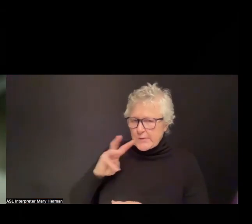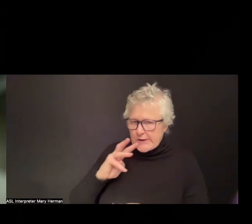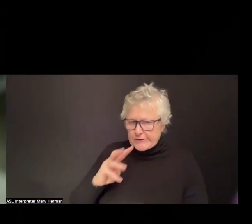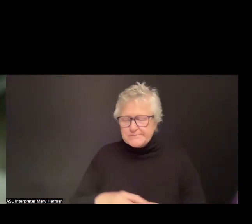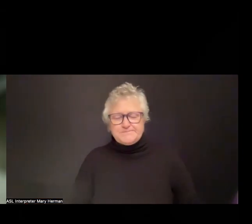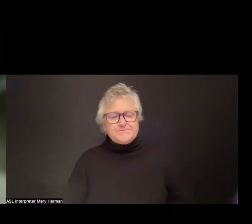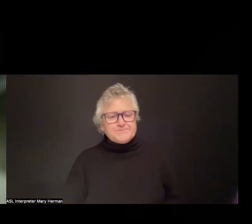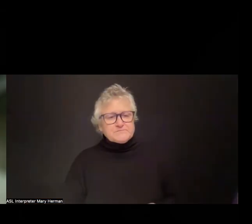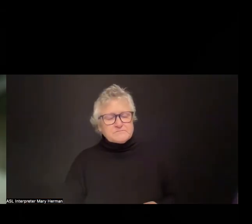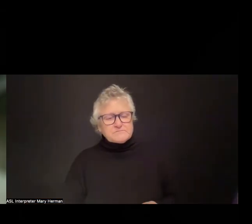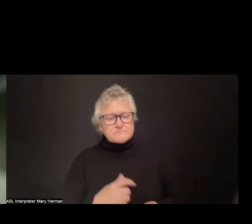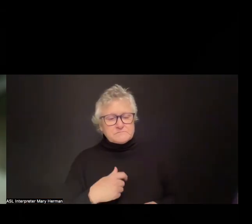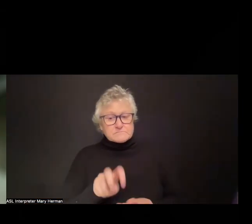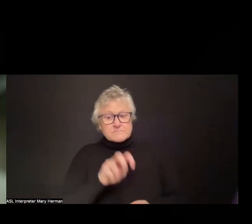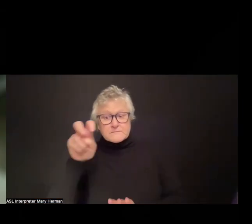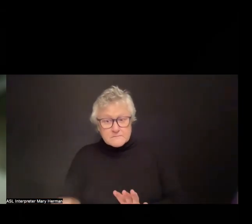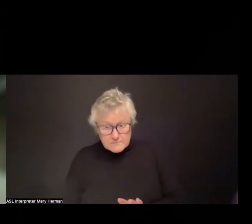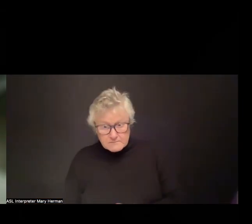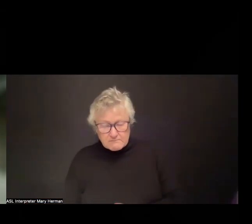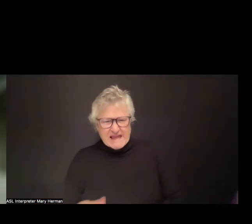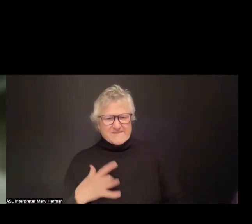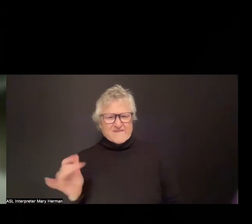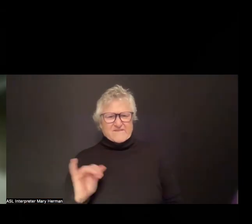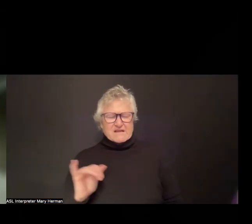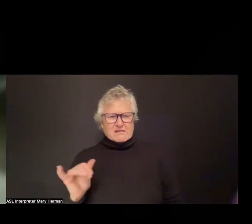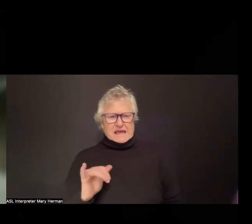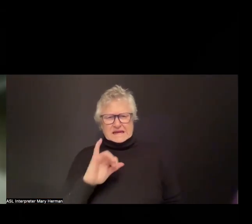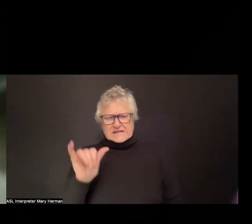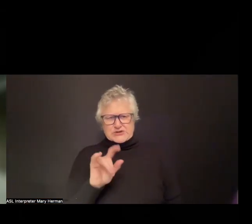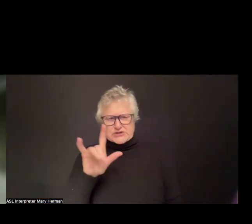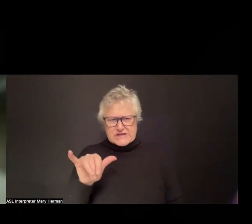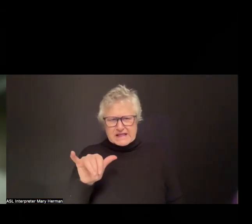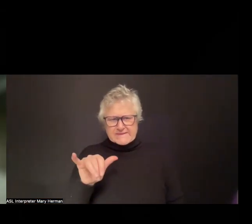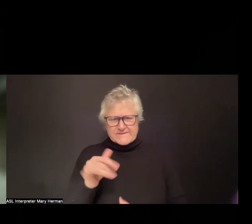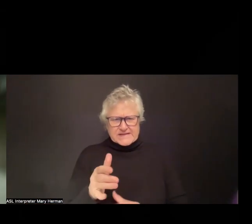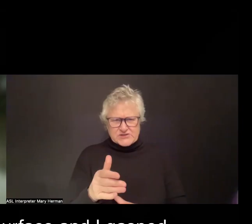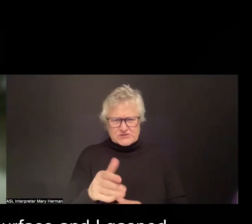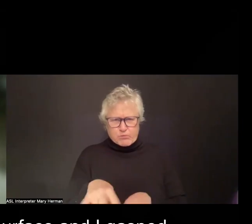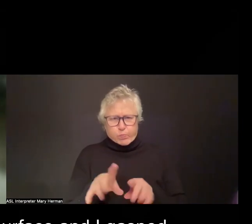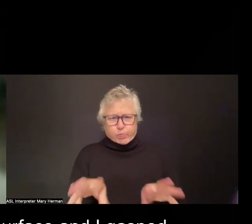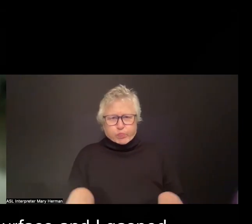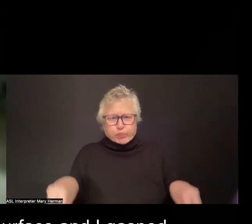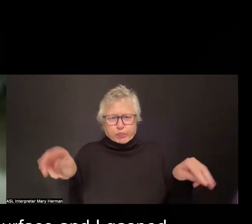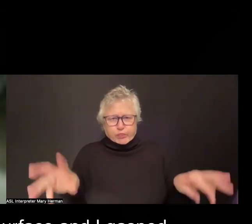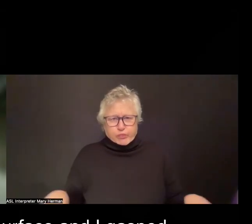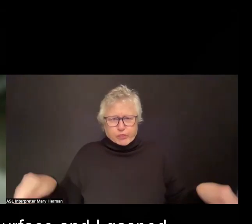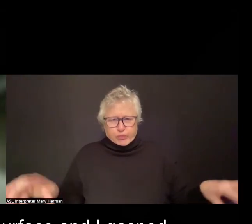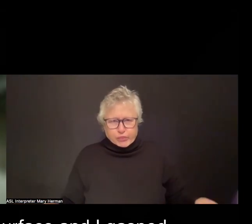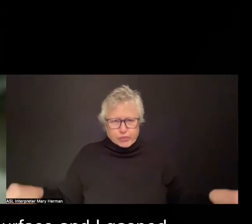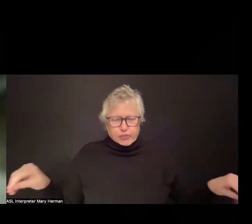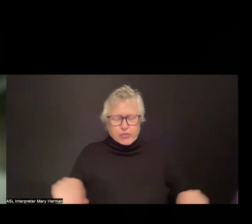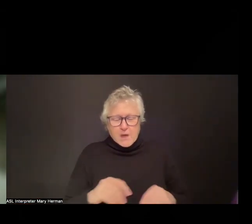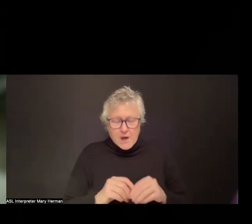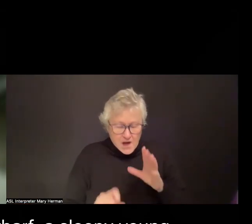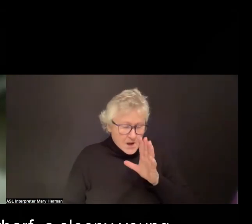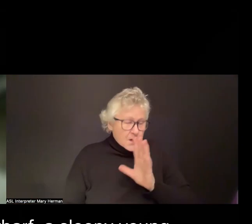jellyfish. I knew my plan was folly. I would drown if I was lucky. My lips broke the surface and I gasped for